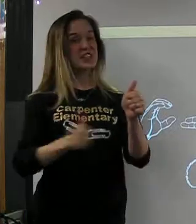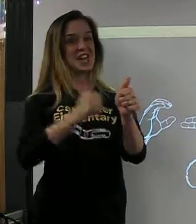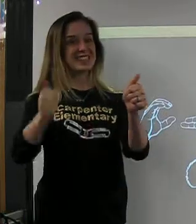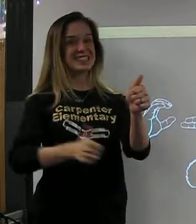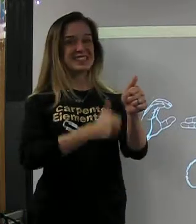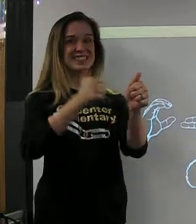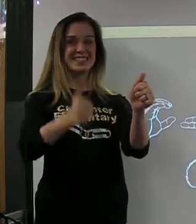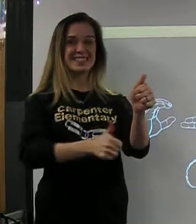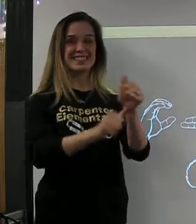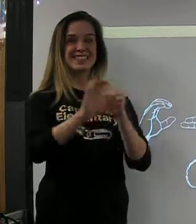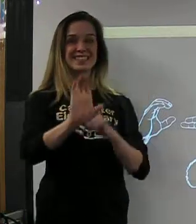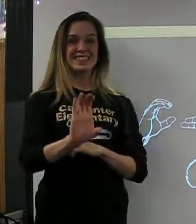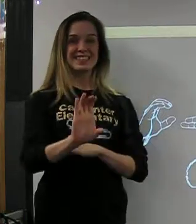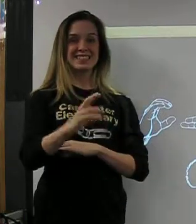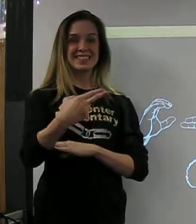Chase.